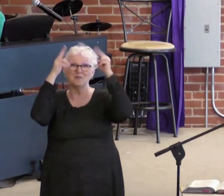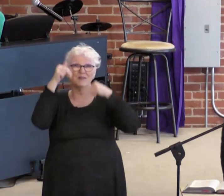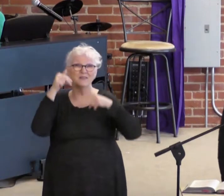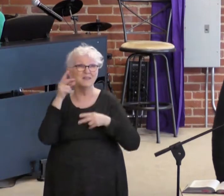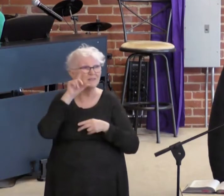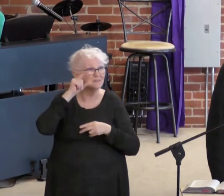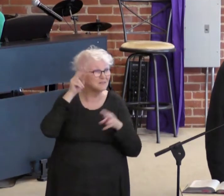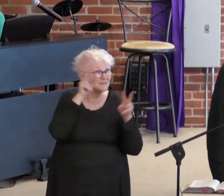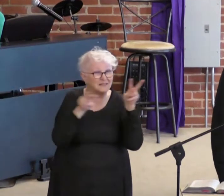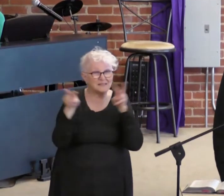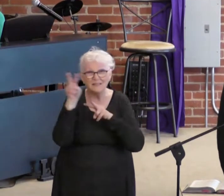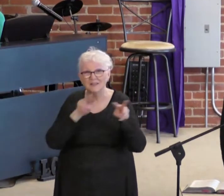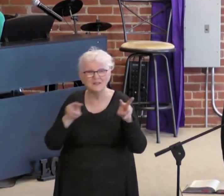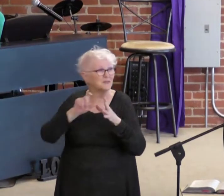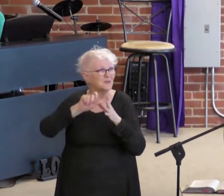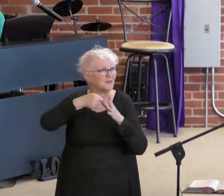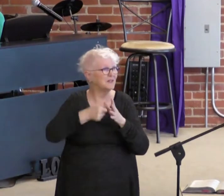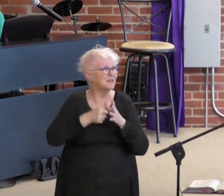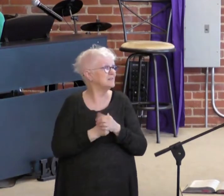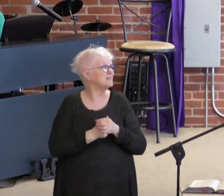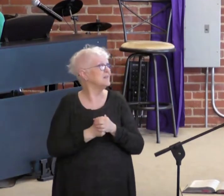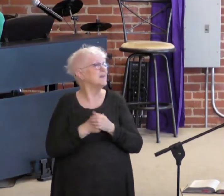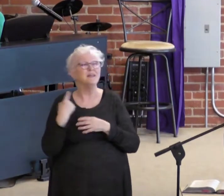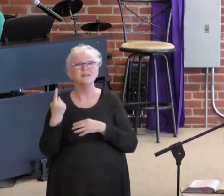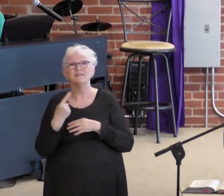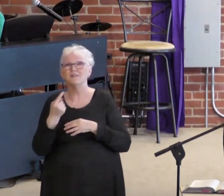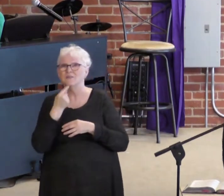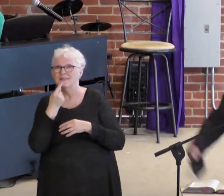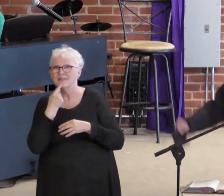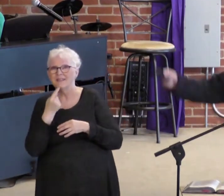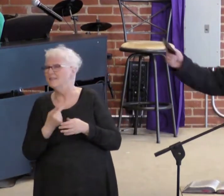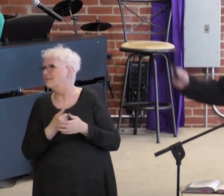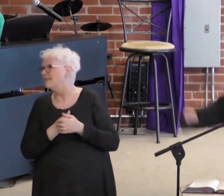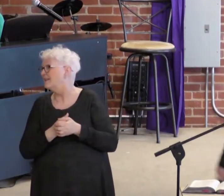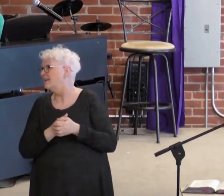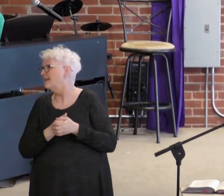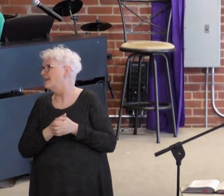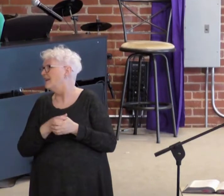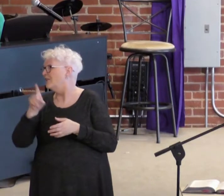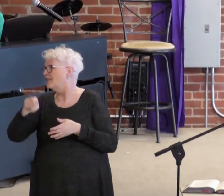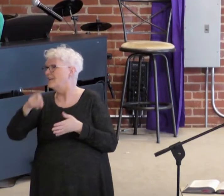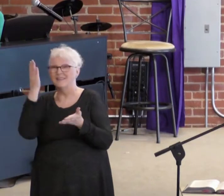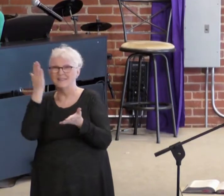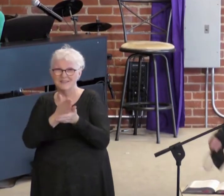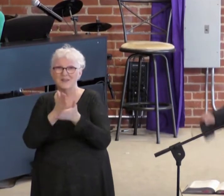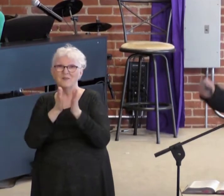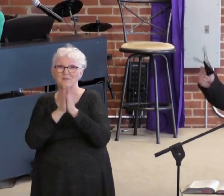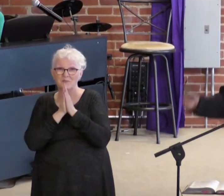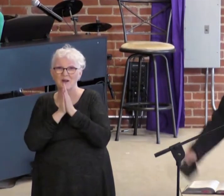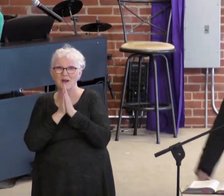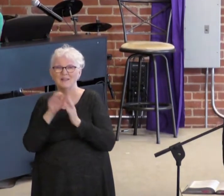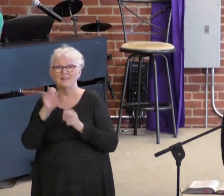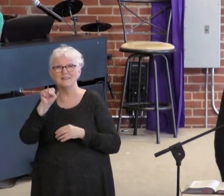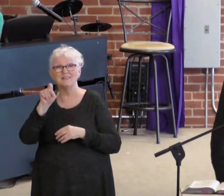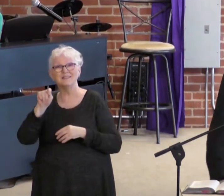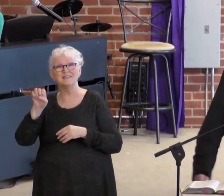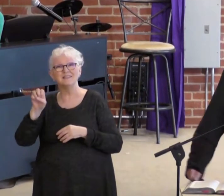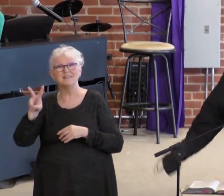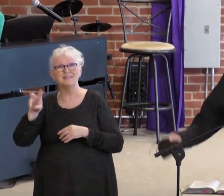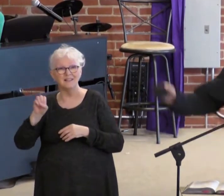And finally, somebody said, we need to stop and pray. You know, pray God. Was it you, Steve? Said, Steve walked in and said,